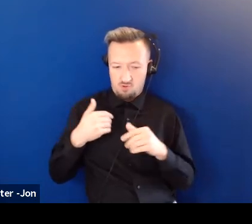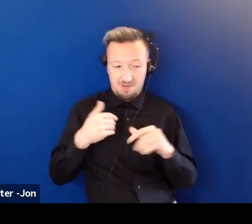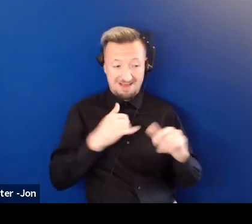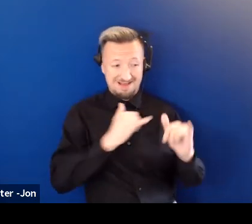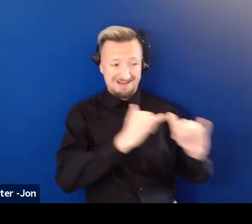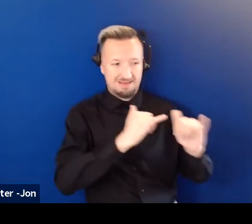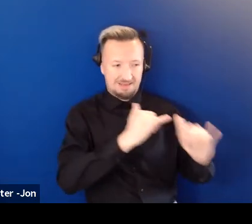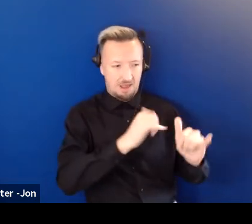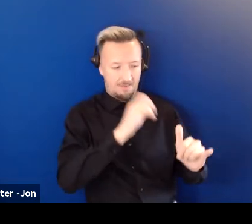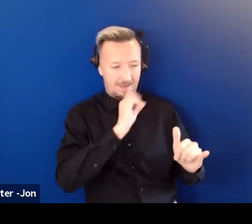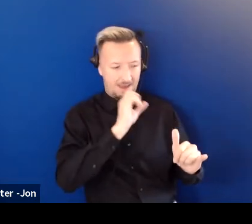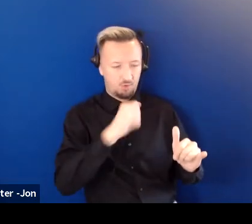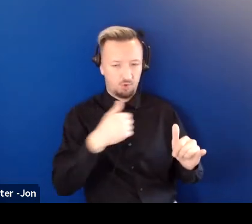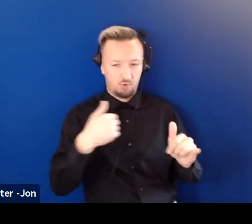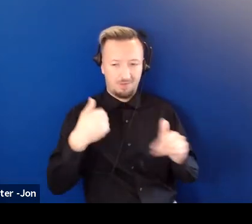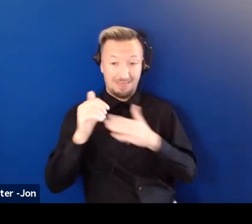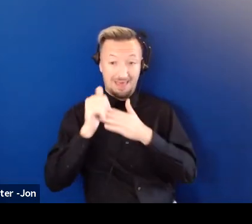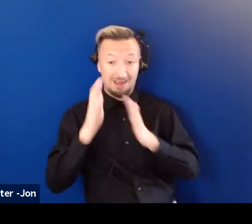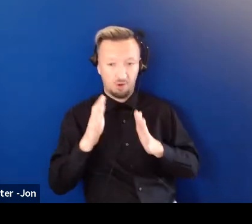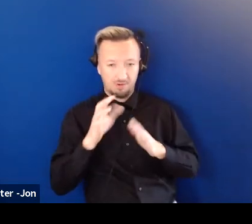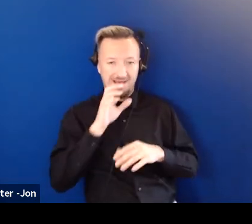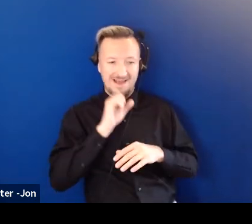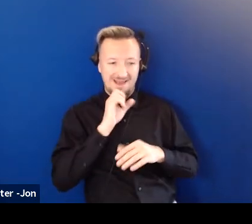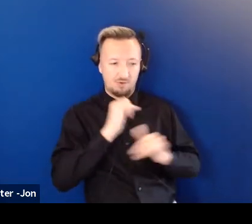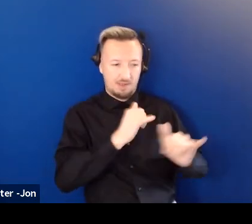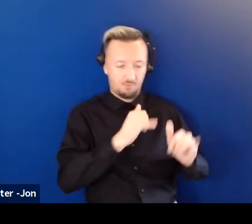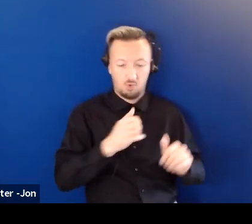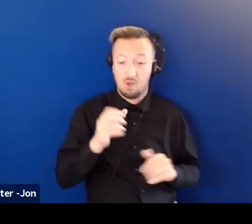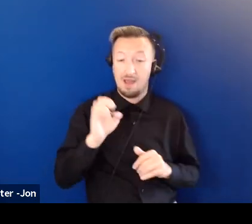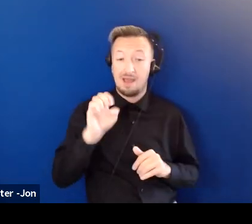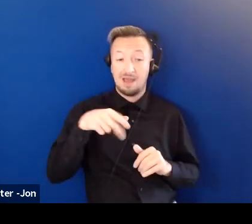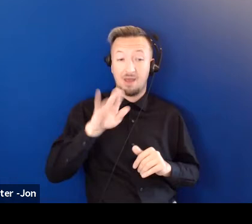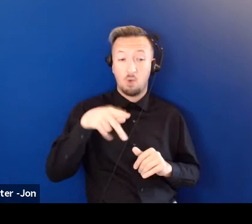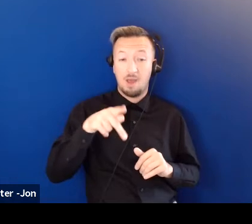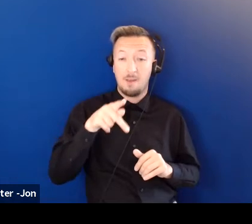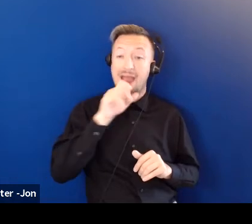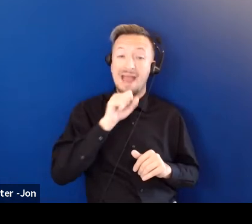The EQUIP age range is from 13 to 28.